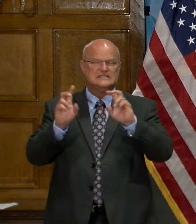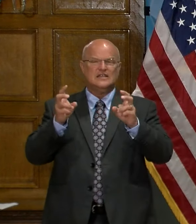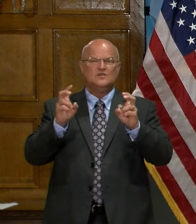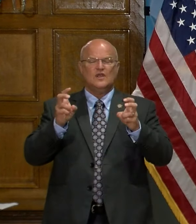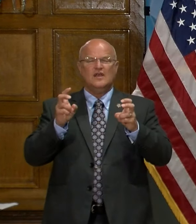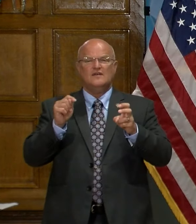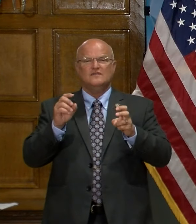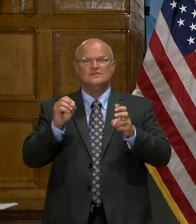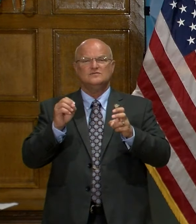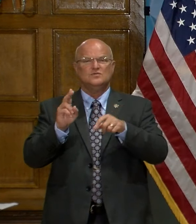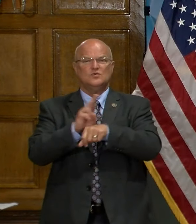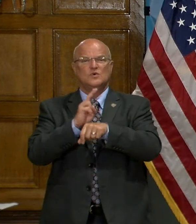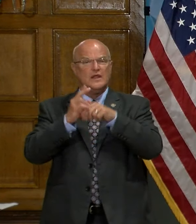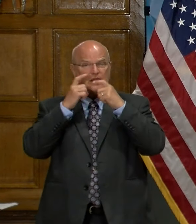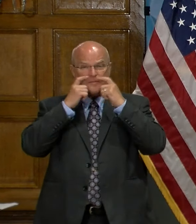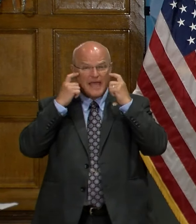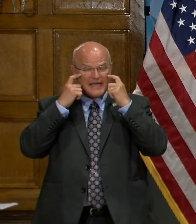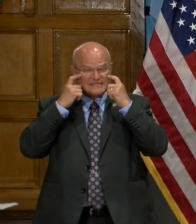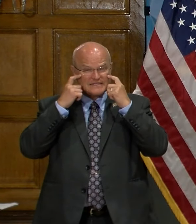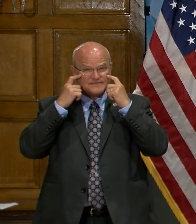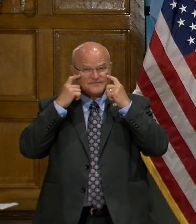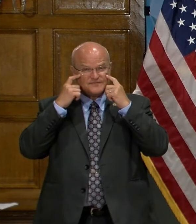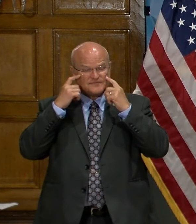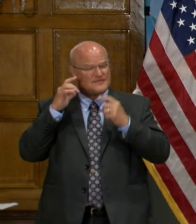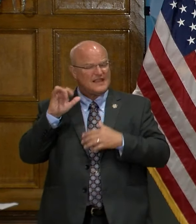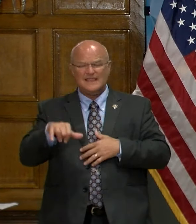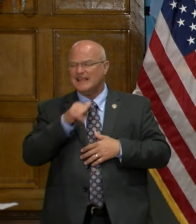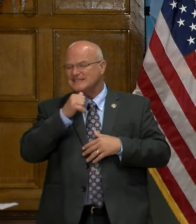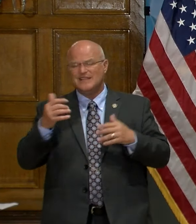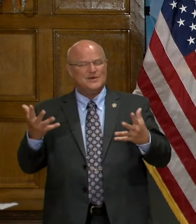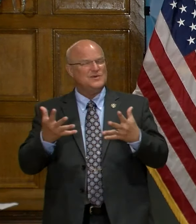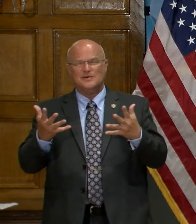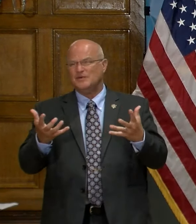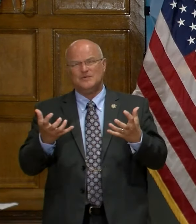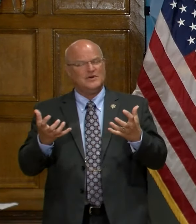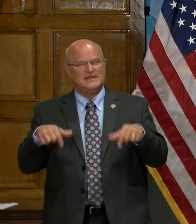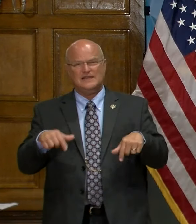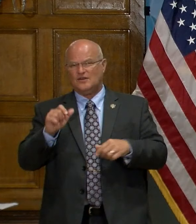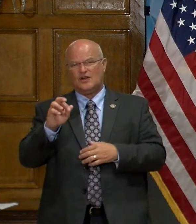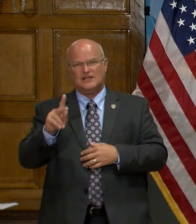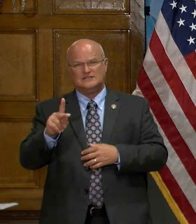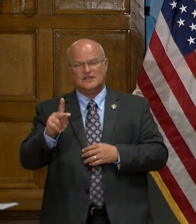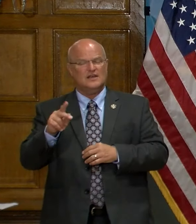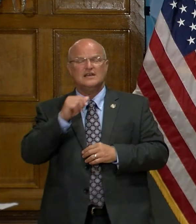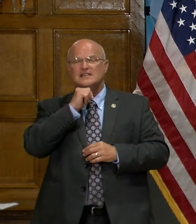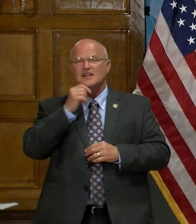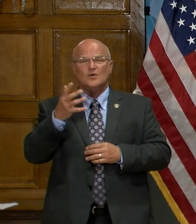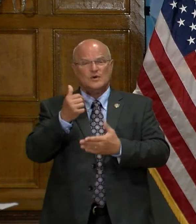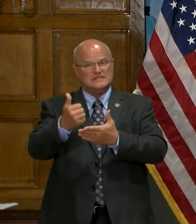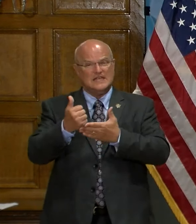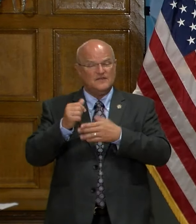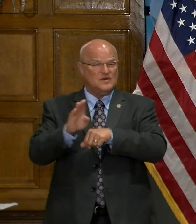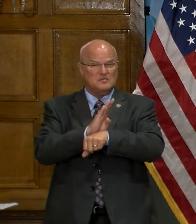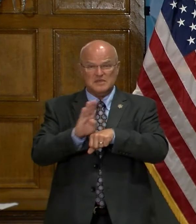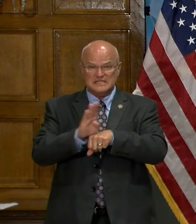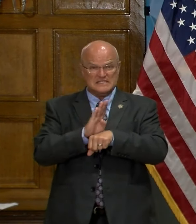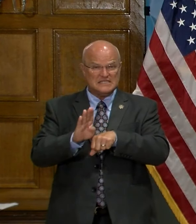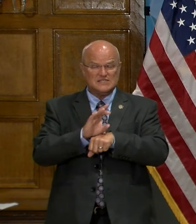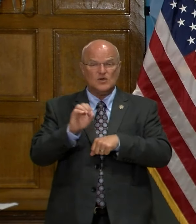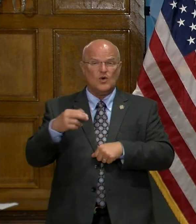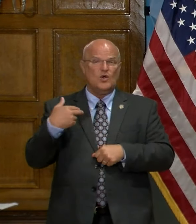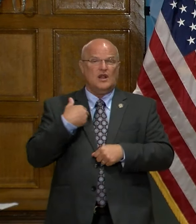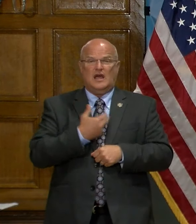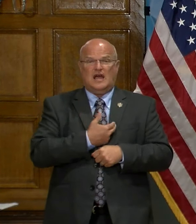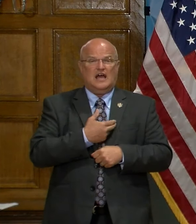reference to wearing of masks. That's not what we want in Arkansas, and that's not what's helpful to business or